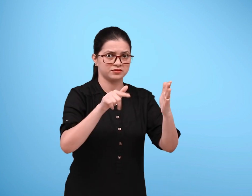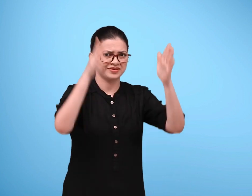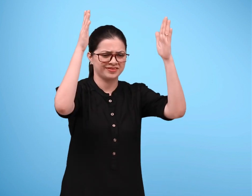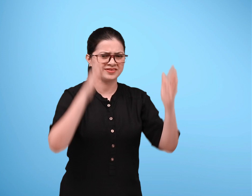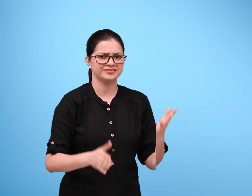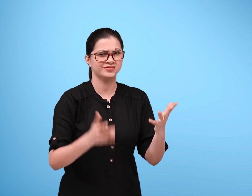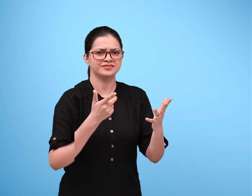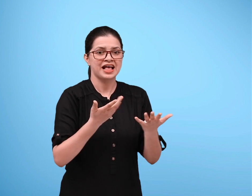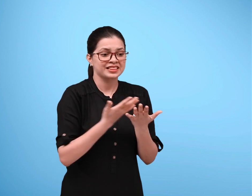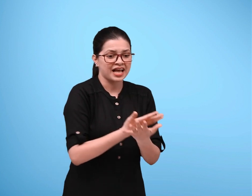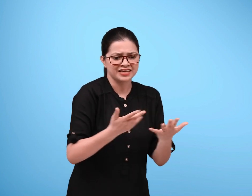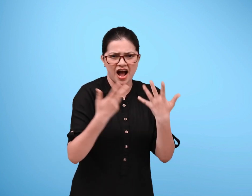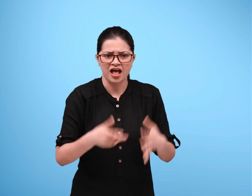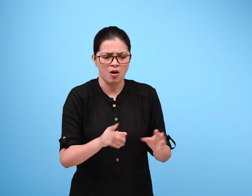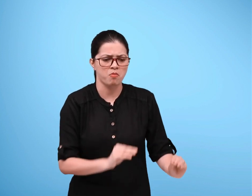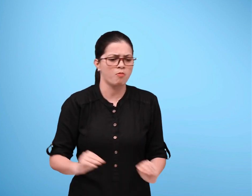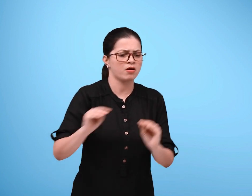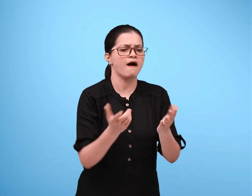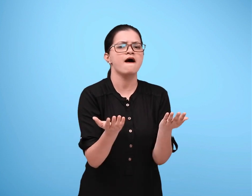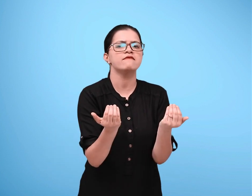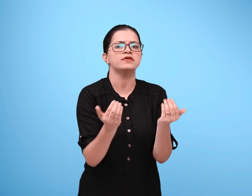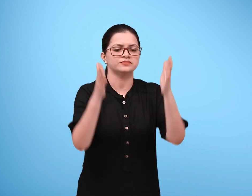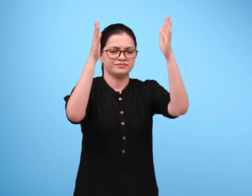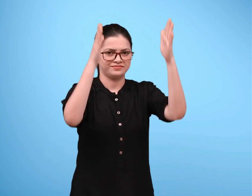and the second one is for objects in motion.